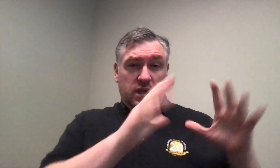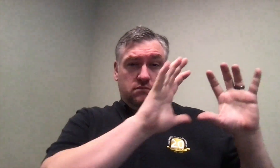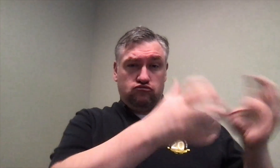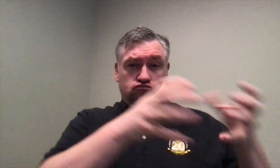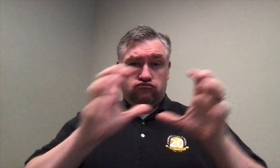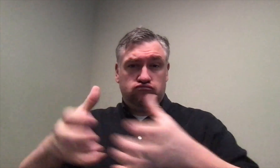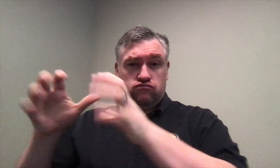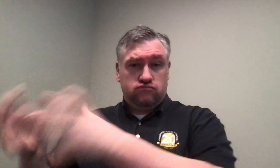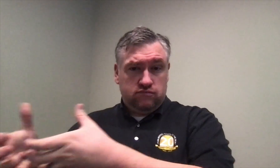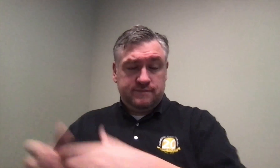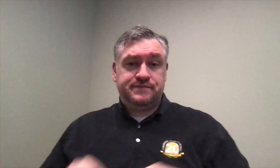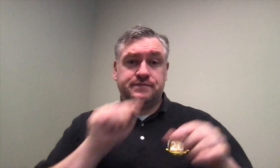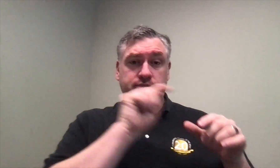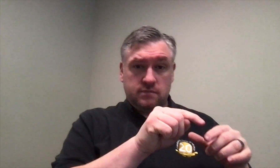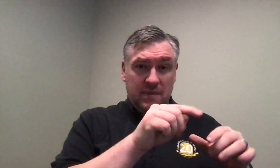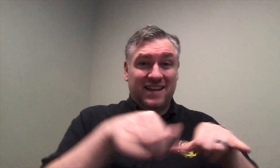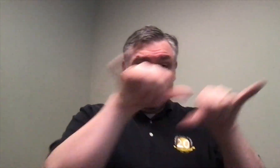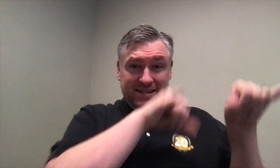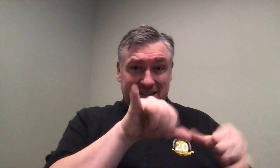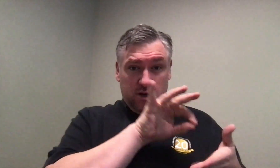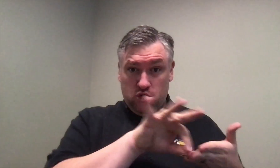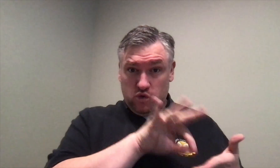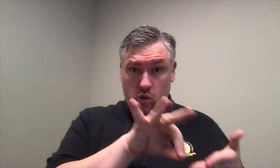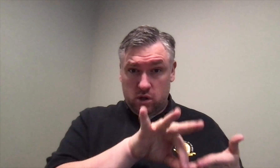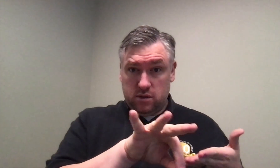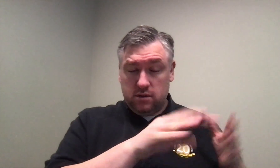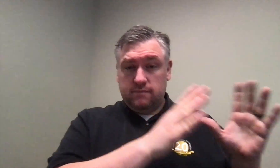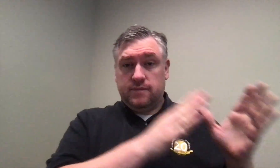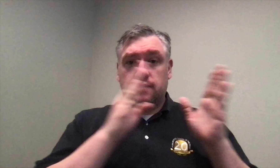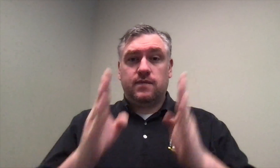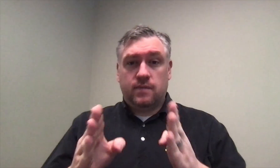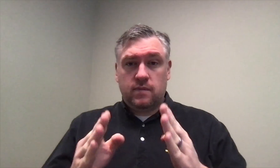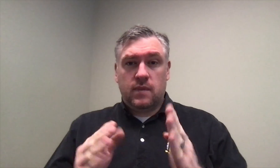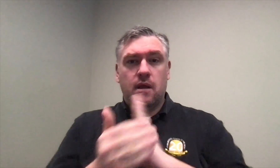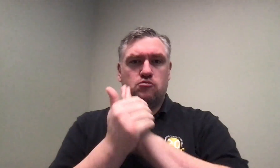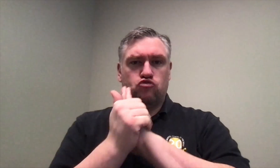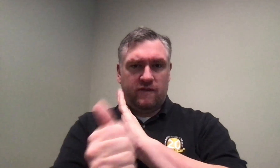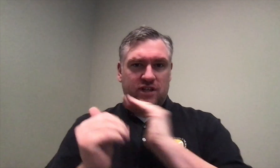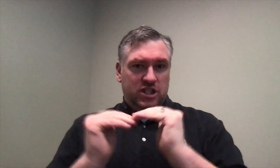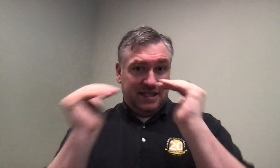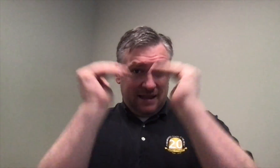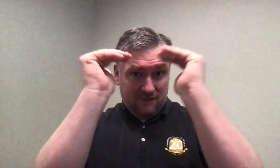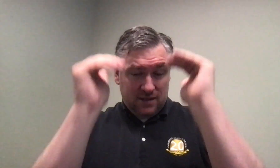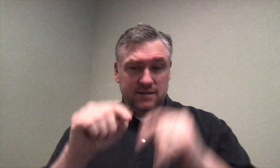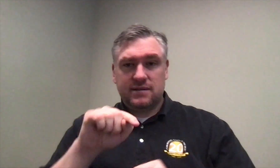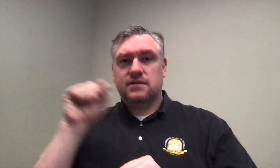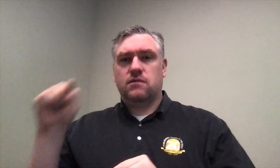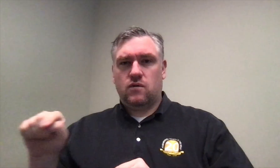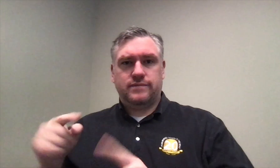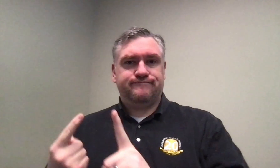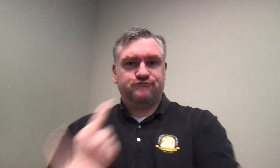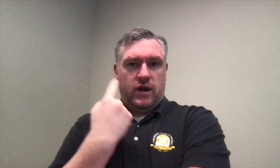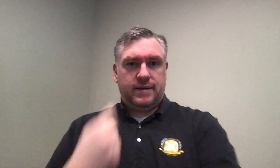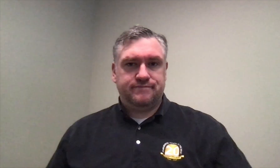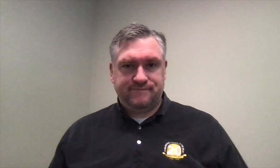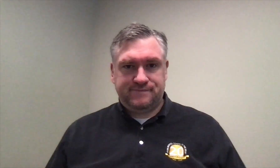really have kind of three categories: standard scores, proficiency levels, or